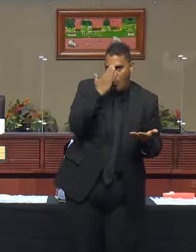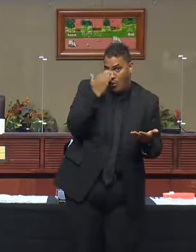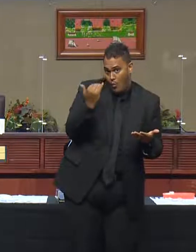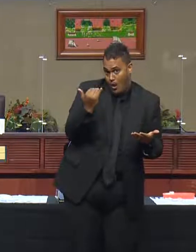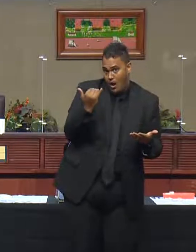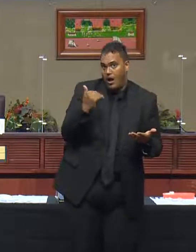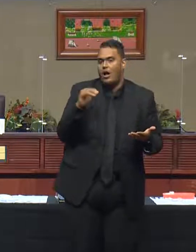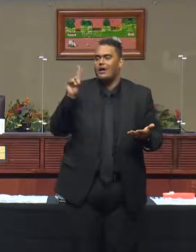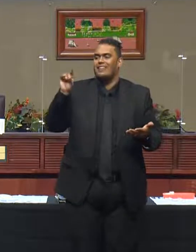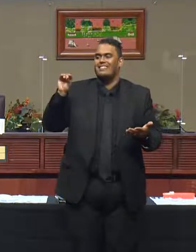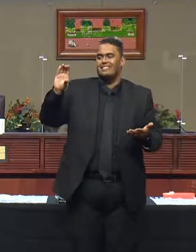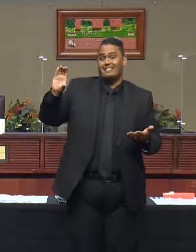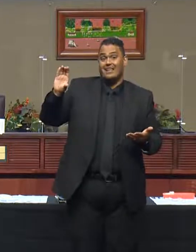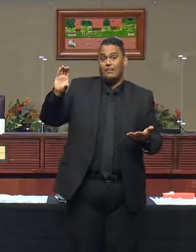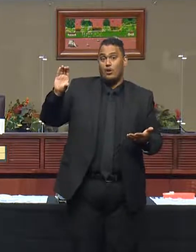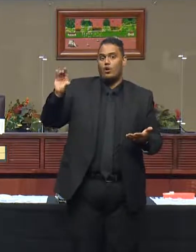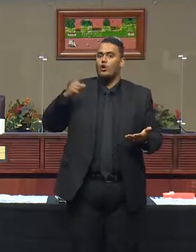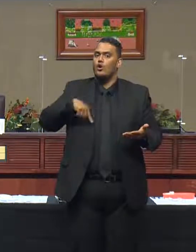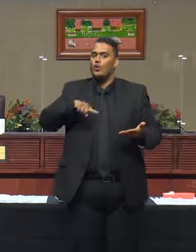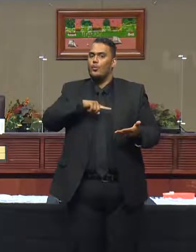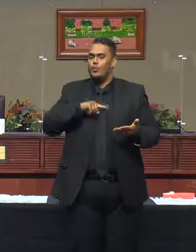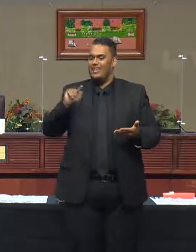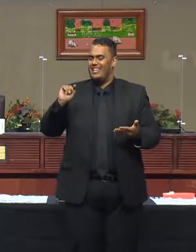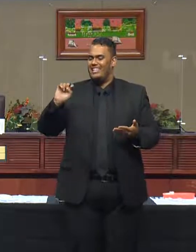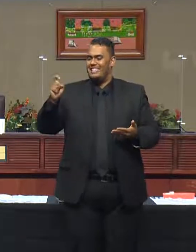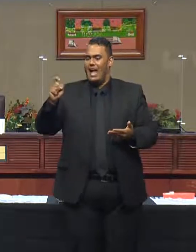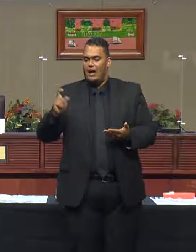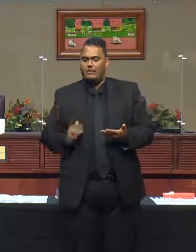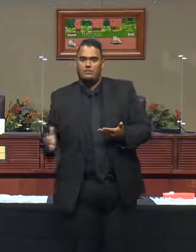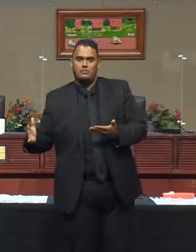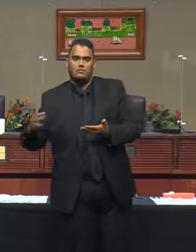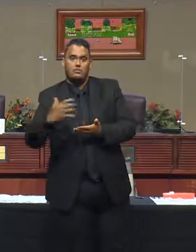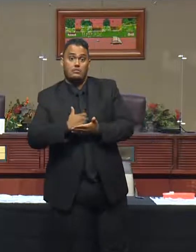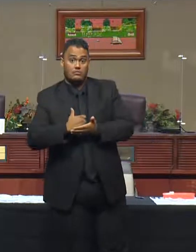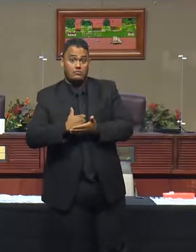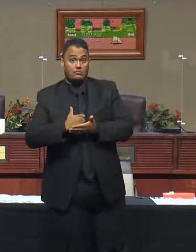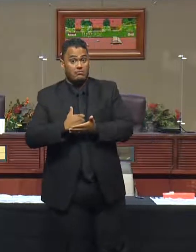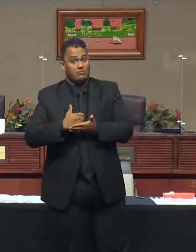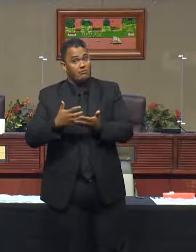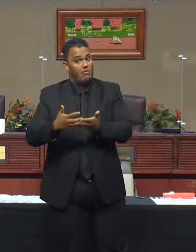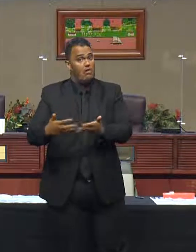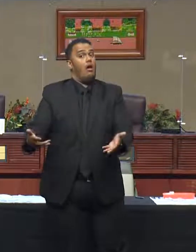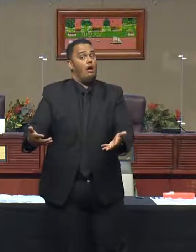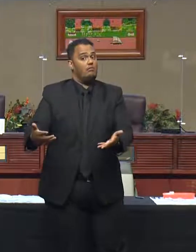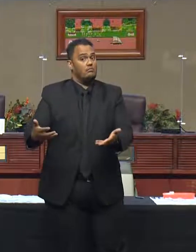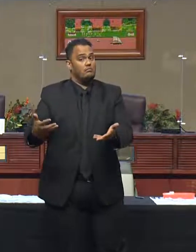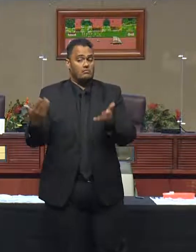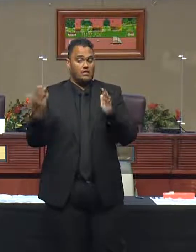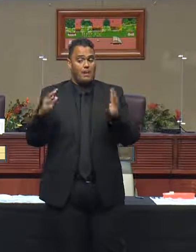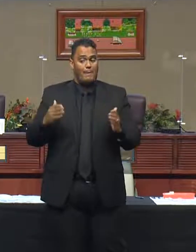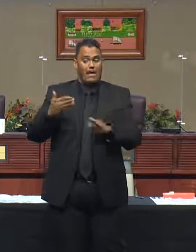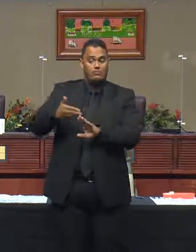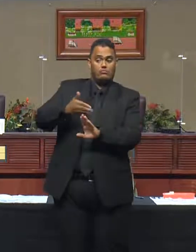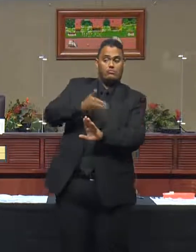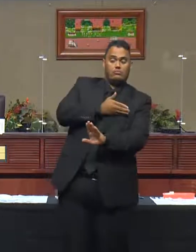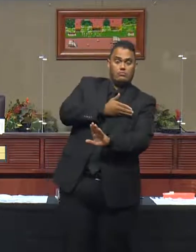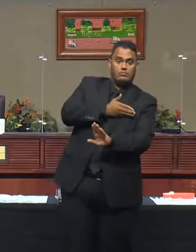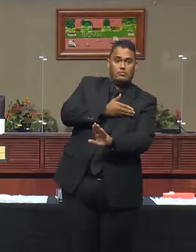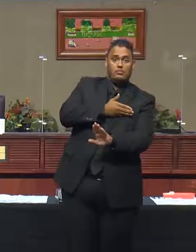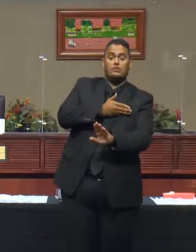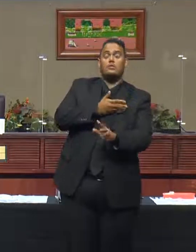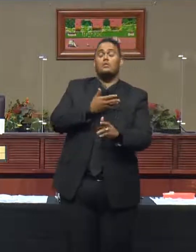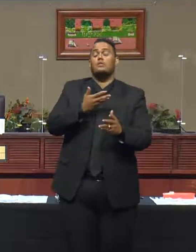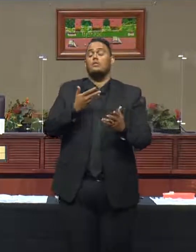the collections were higher. And if you get to the point that we're not too